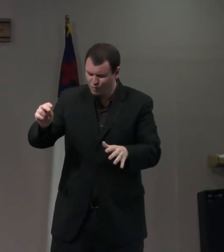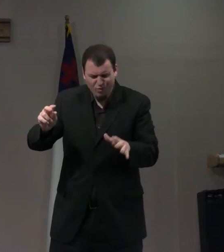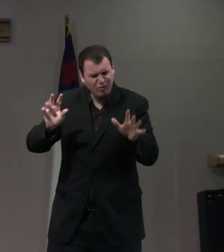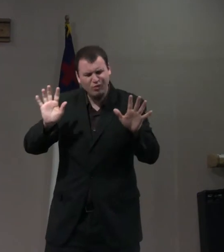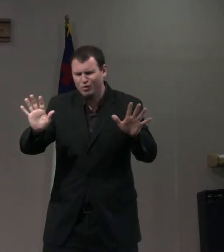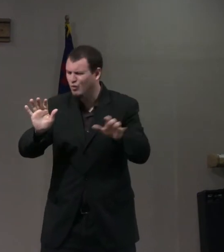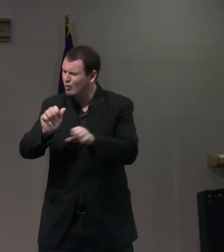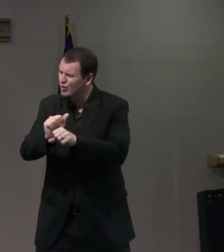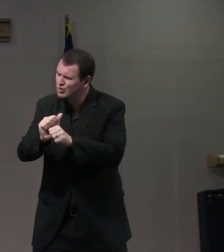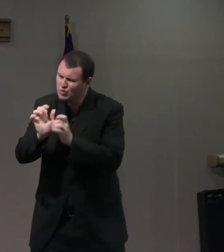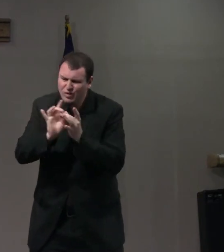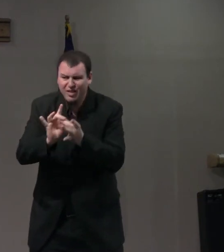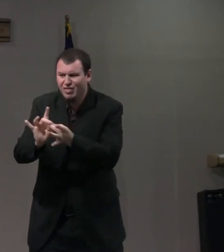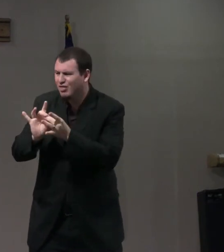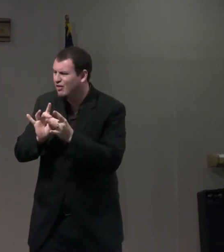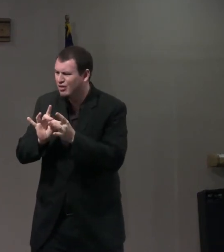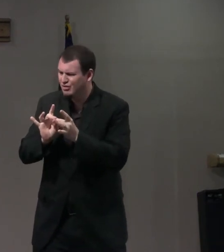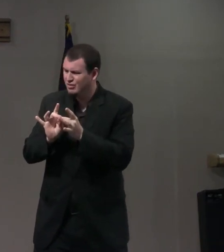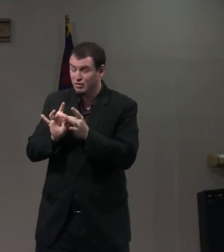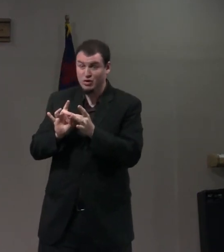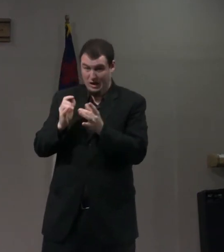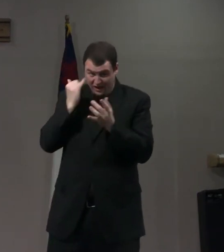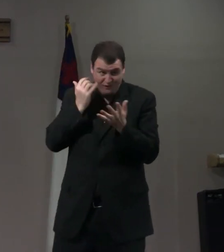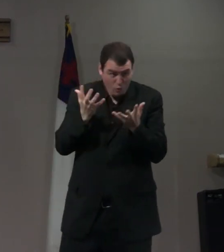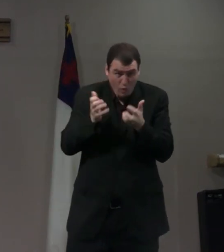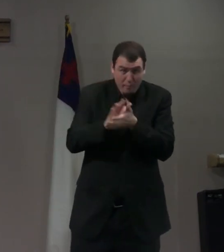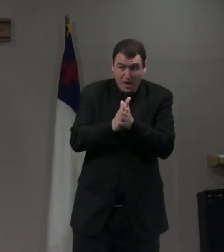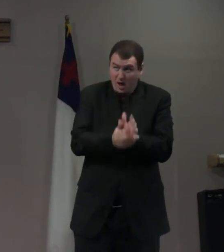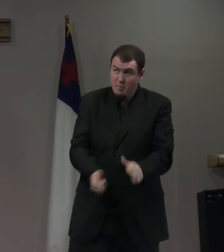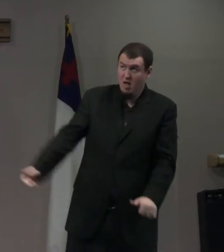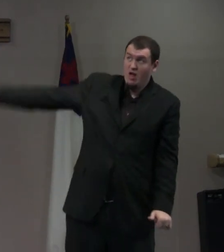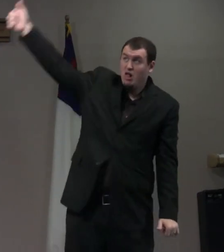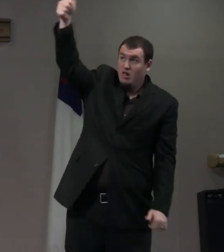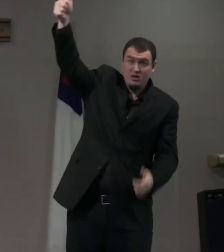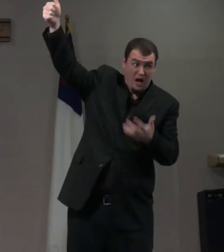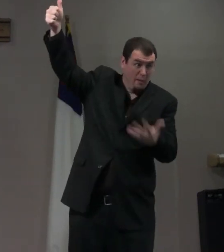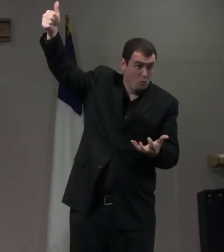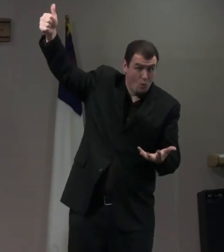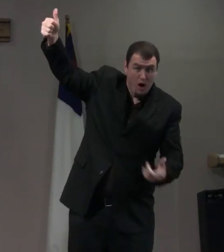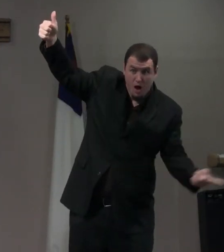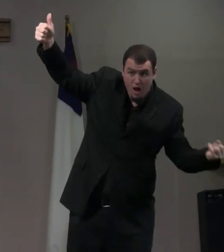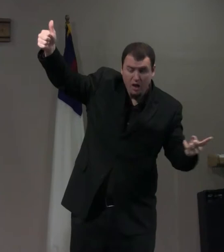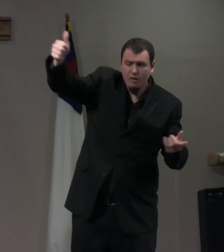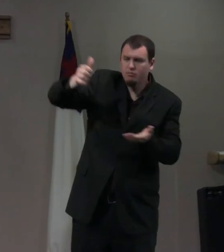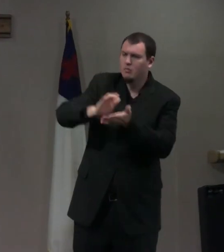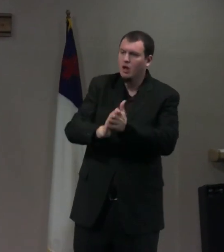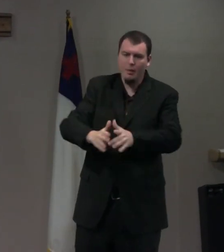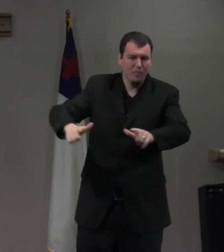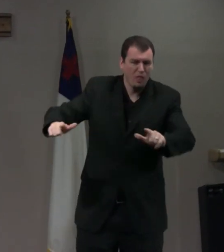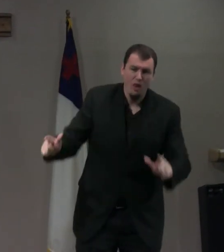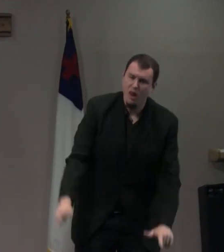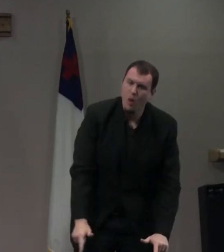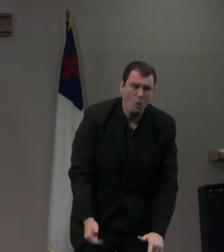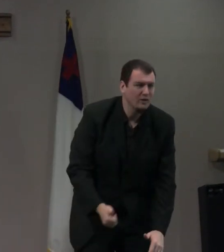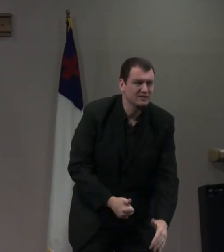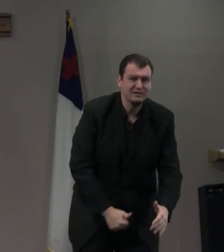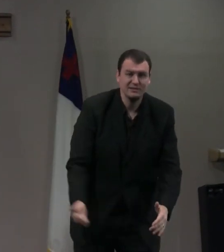work together. You don't want to be the boss of everybody under you. If that's what you want,